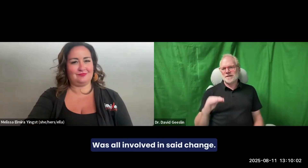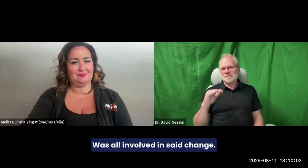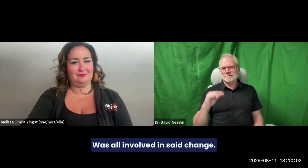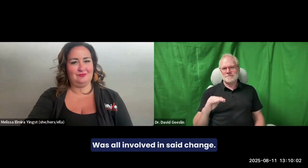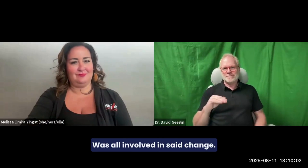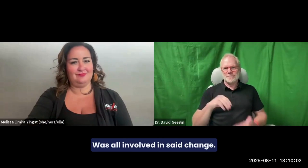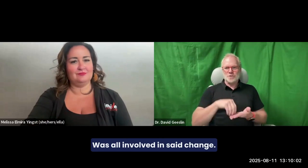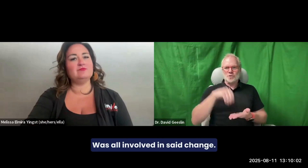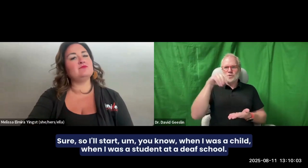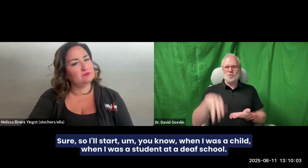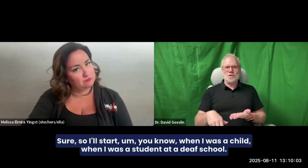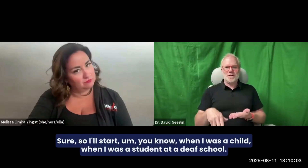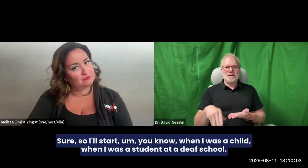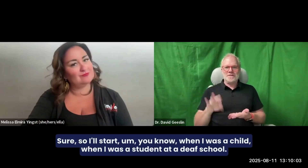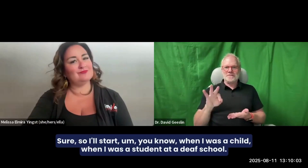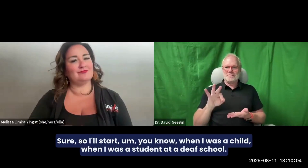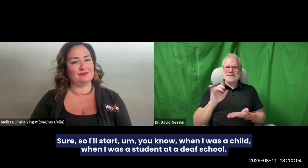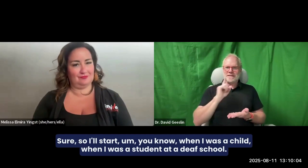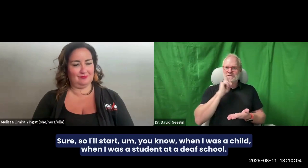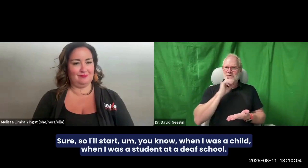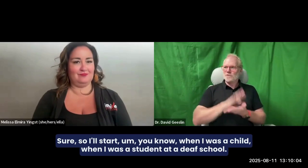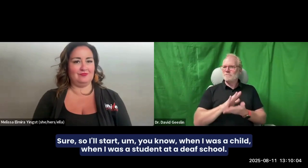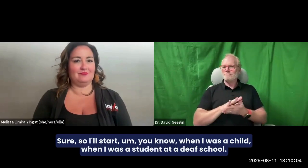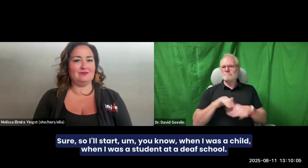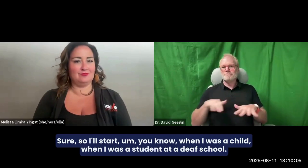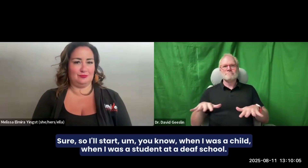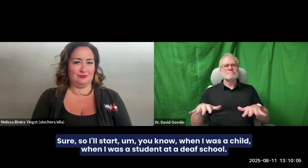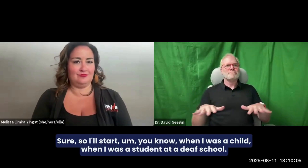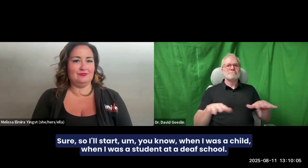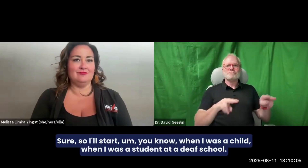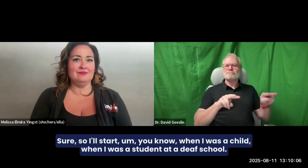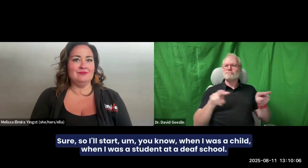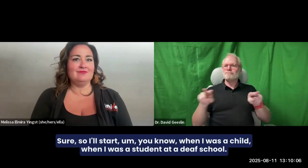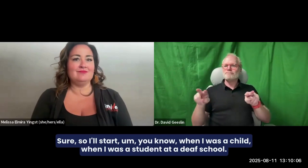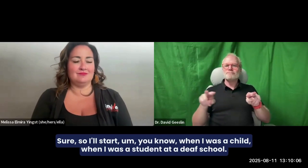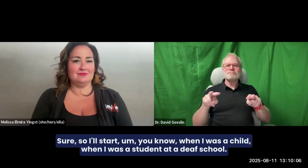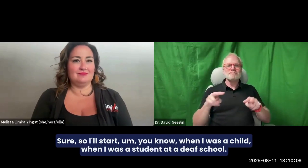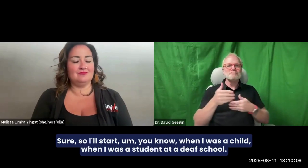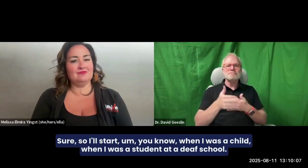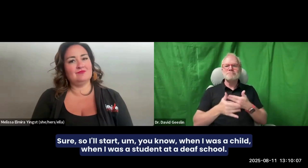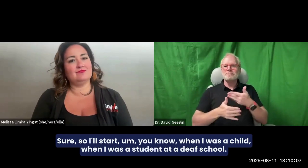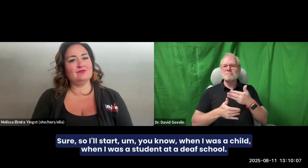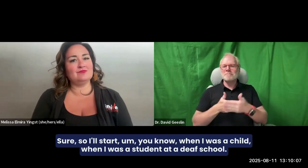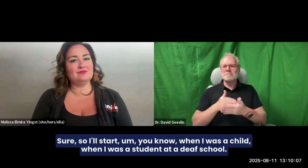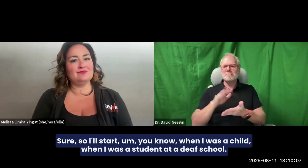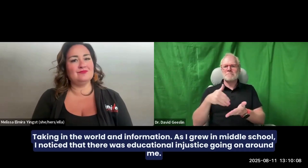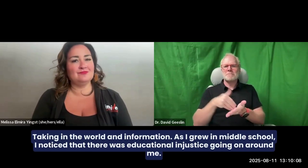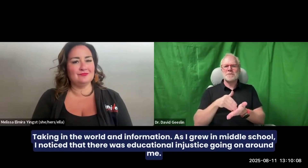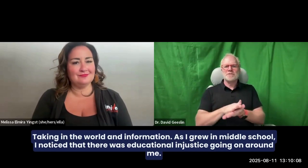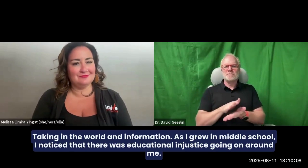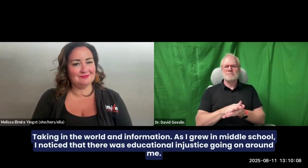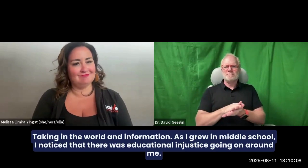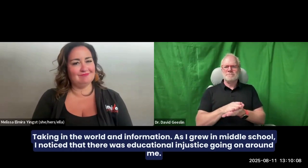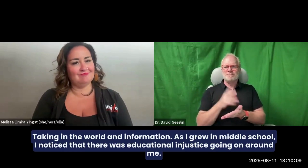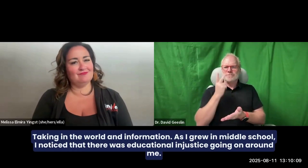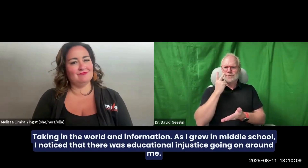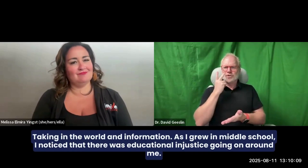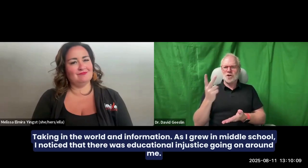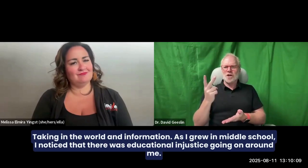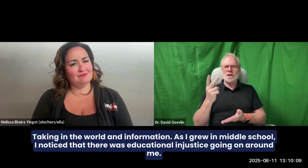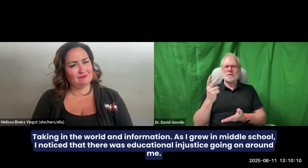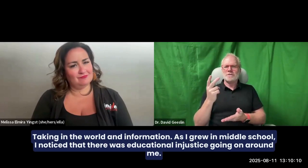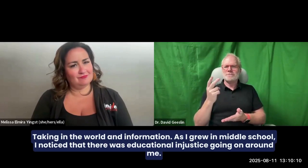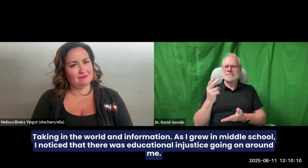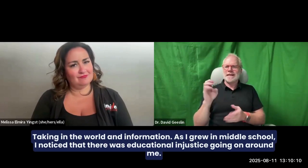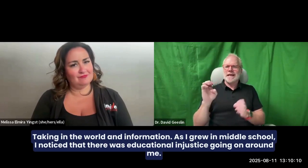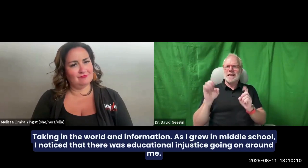said change? Sure. So I'll start, when I was a child, when I was a student at a deaf school, taking in the